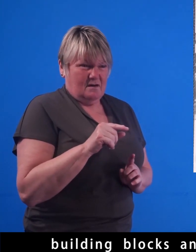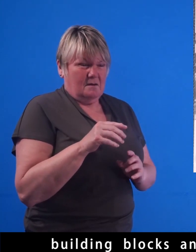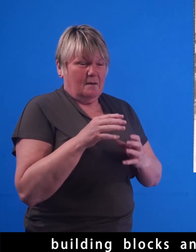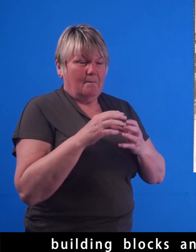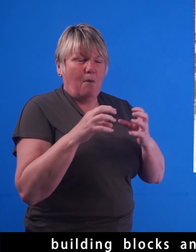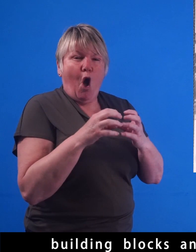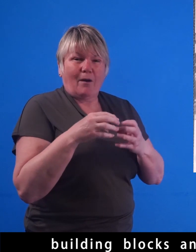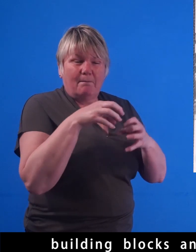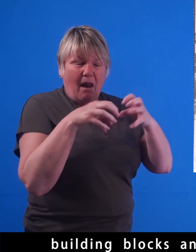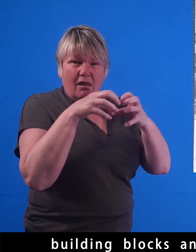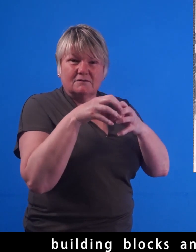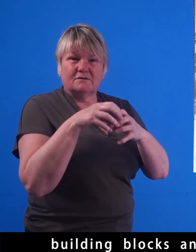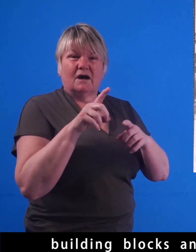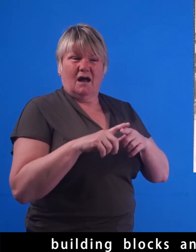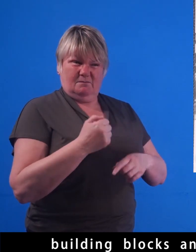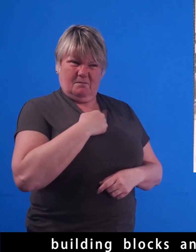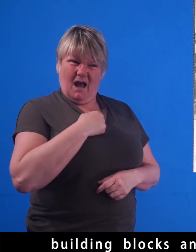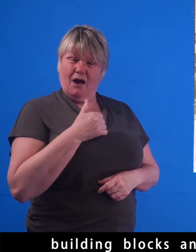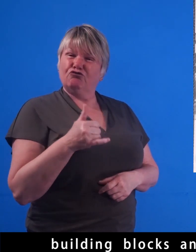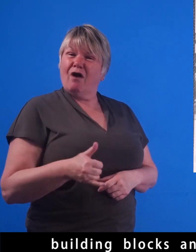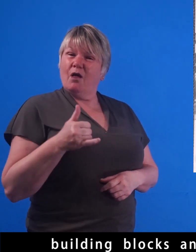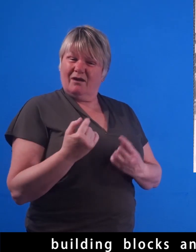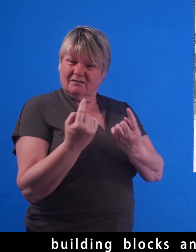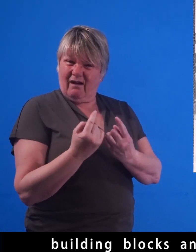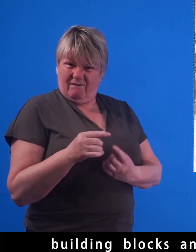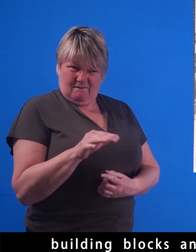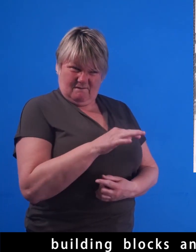building blocks, and railway stuff of my own.